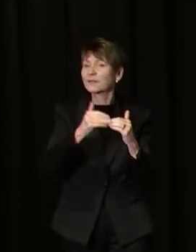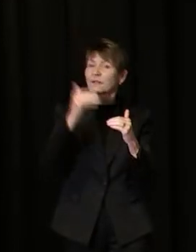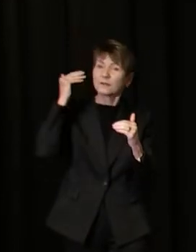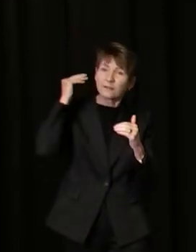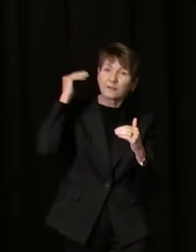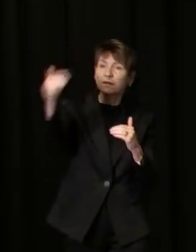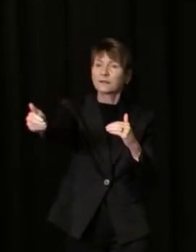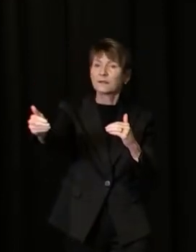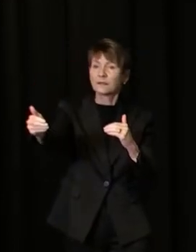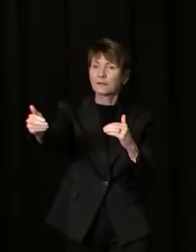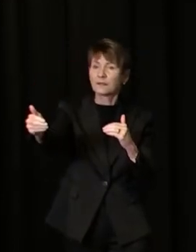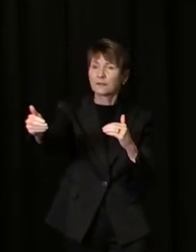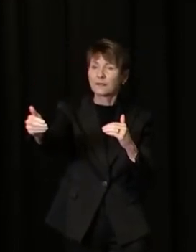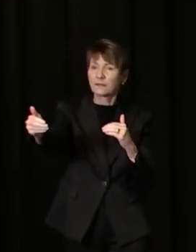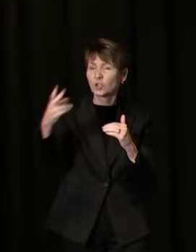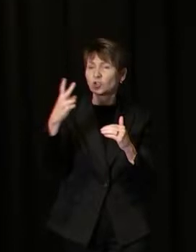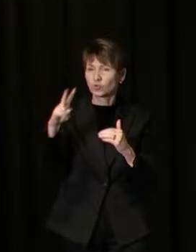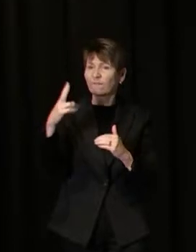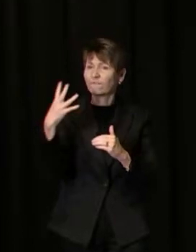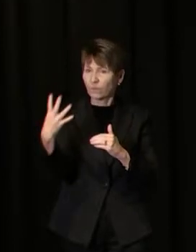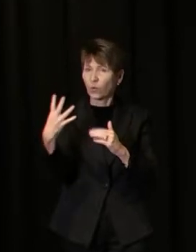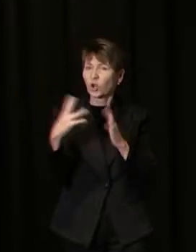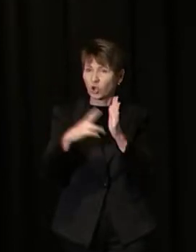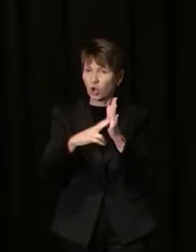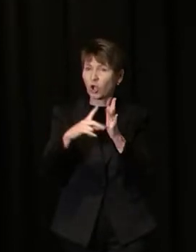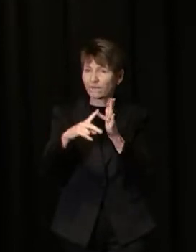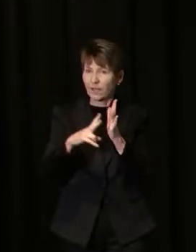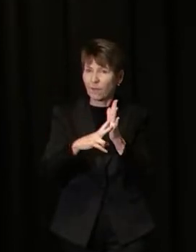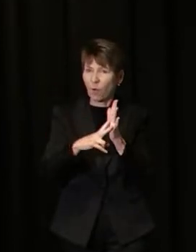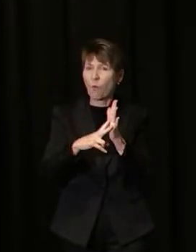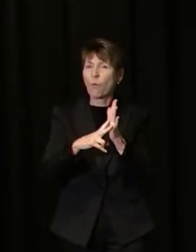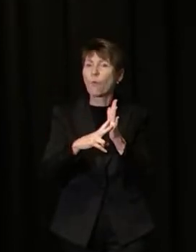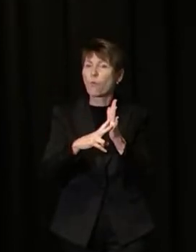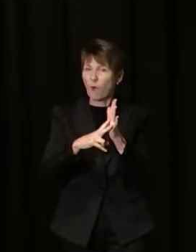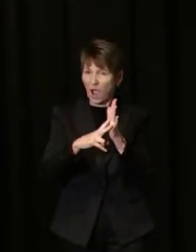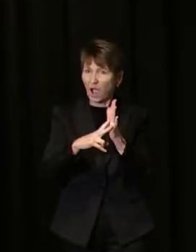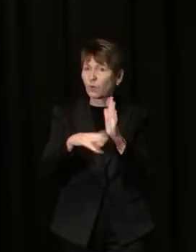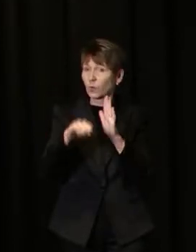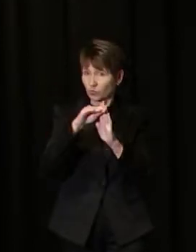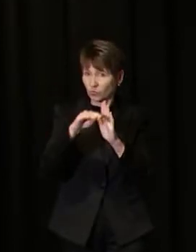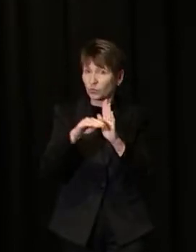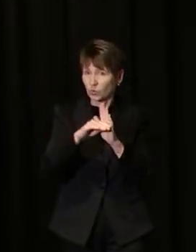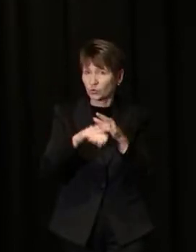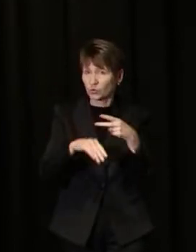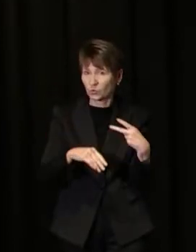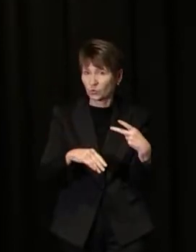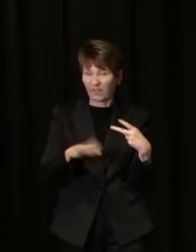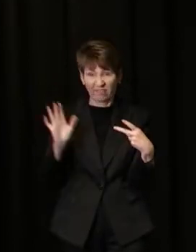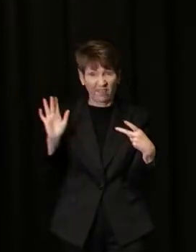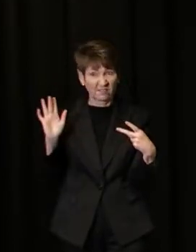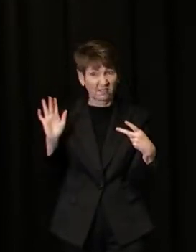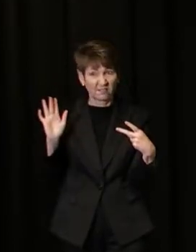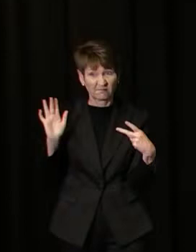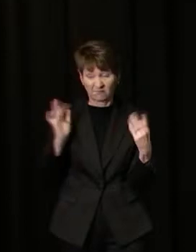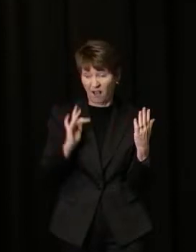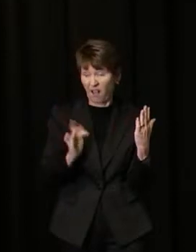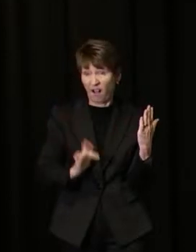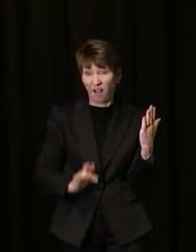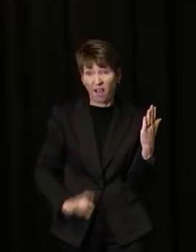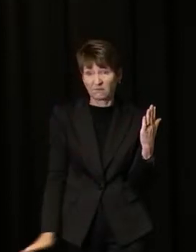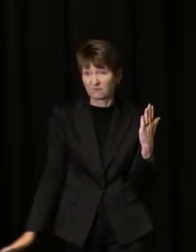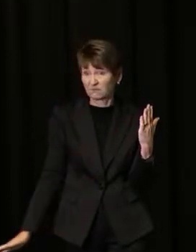have hardly any rules at all, because Victorians will have done something that's quite precious and almost